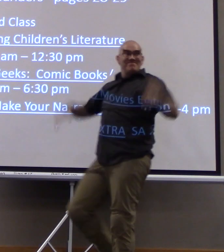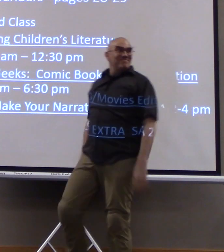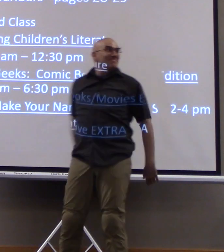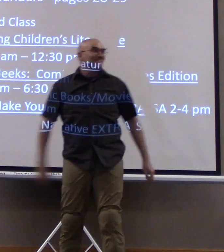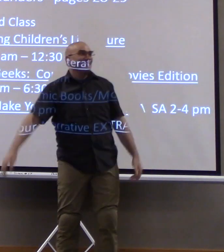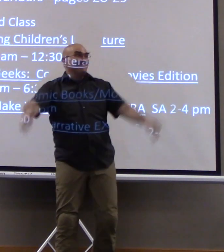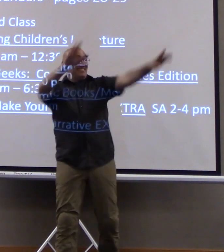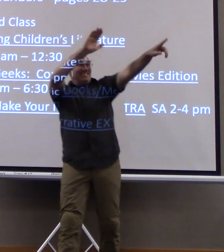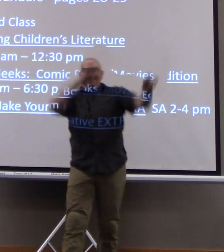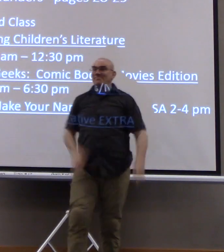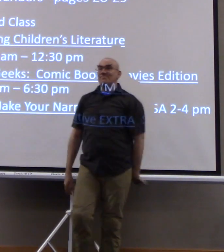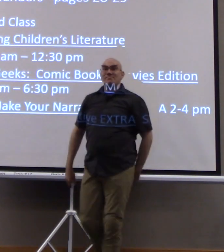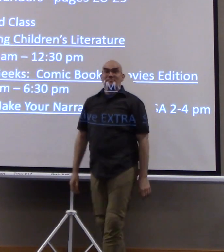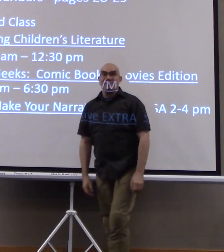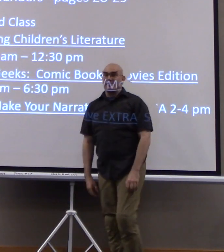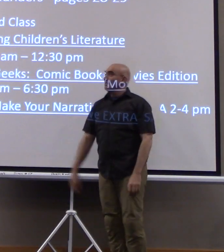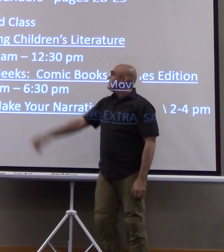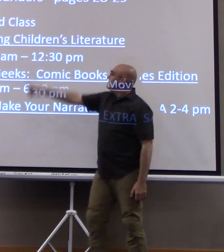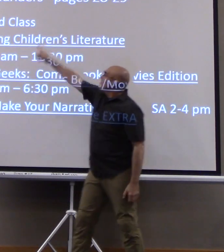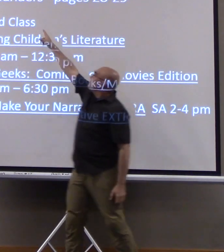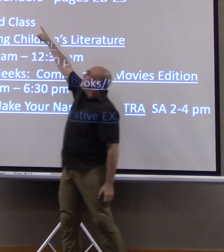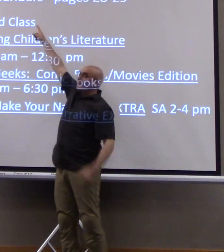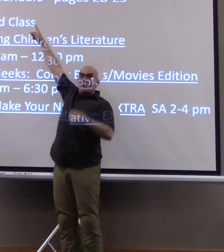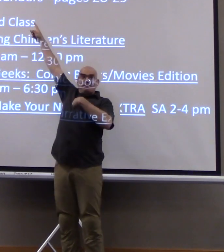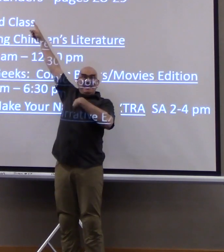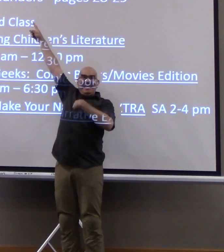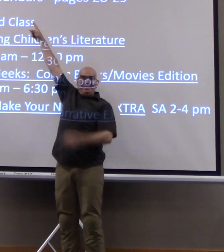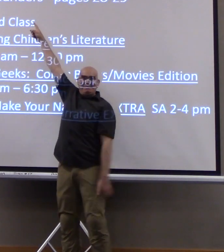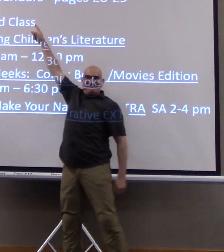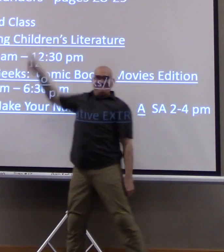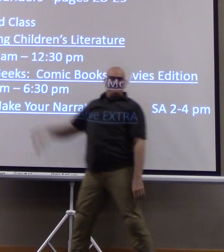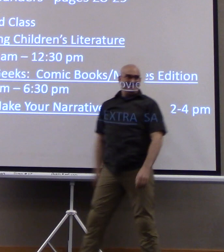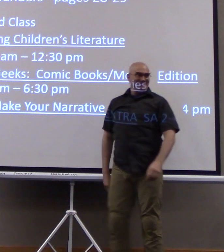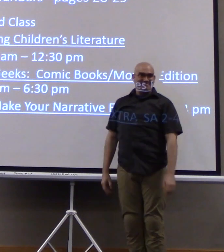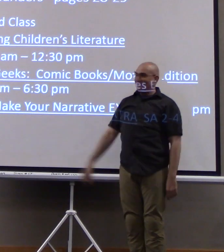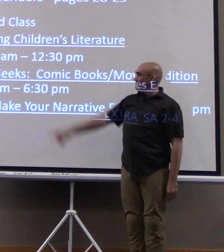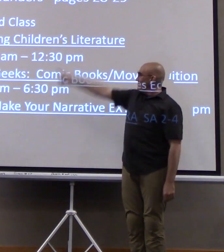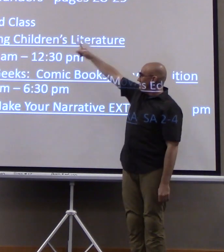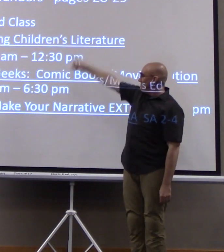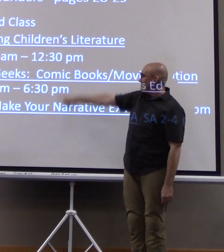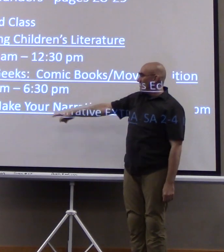Hi, everybody. Hey. That's me.